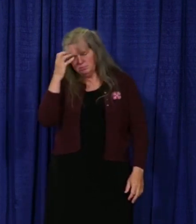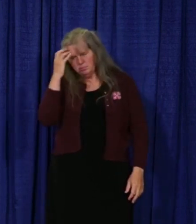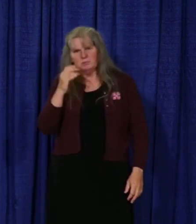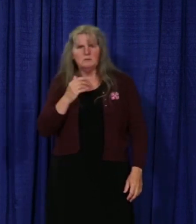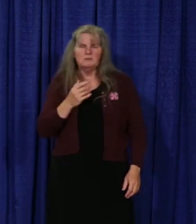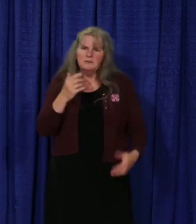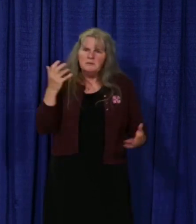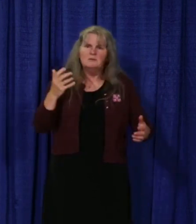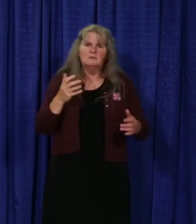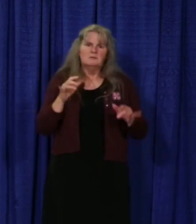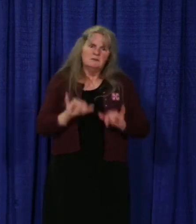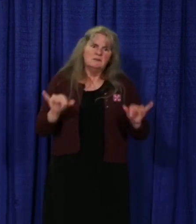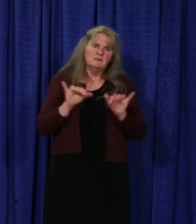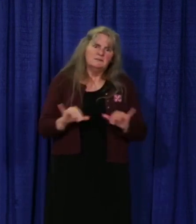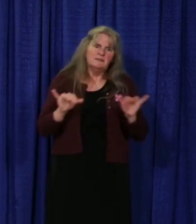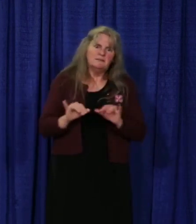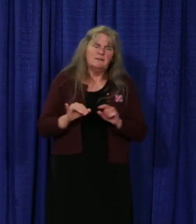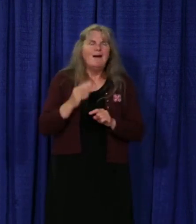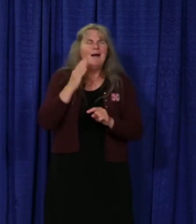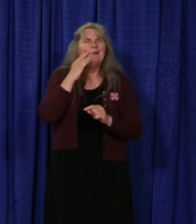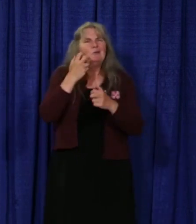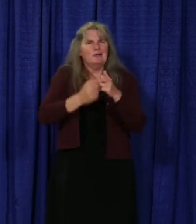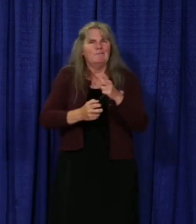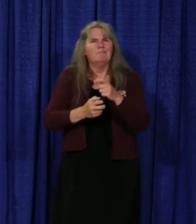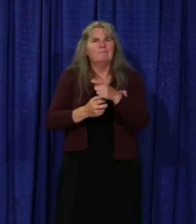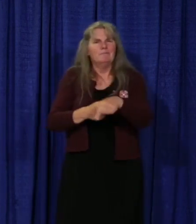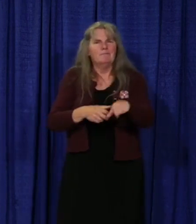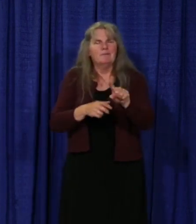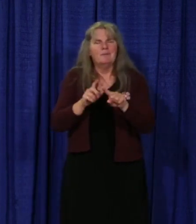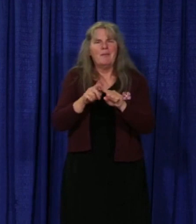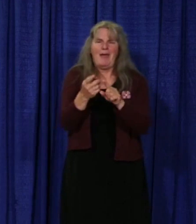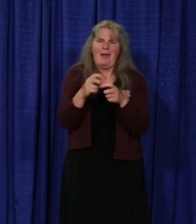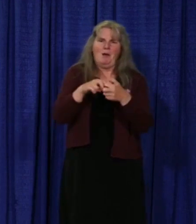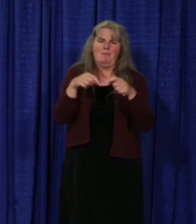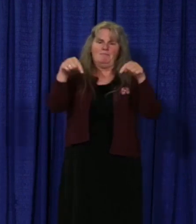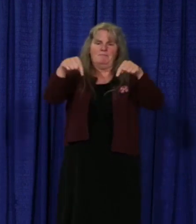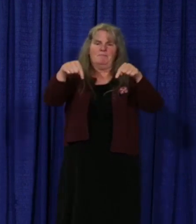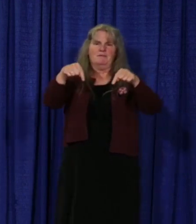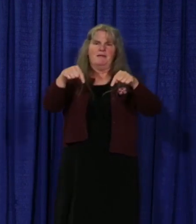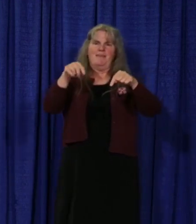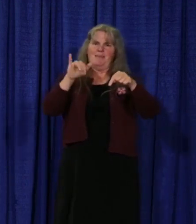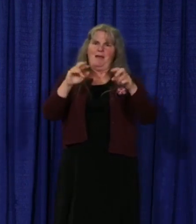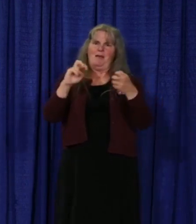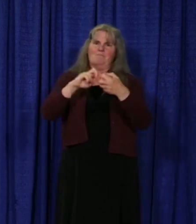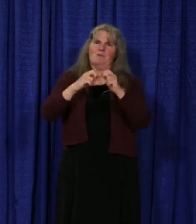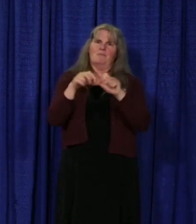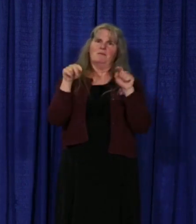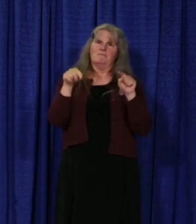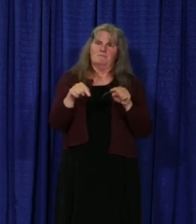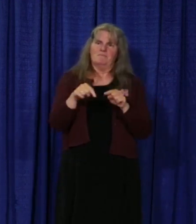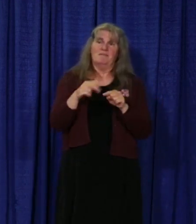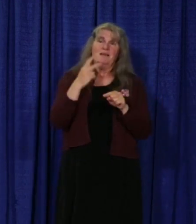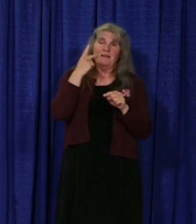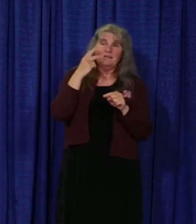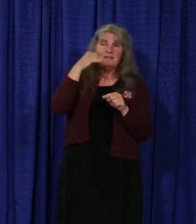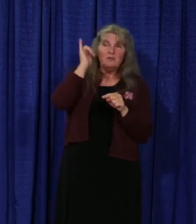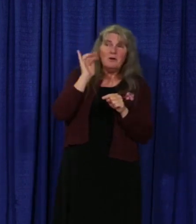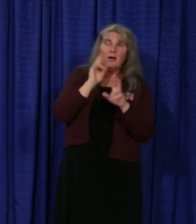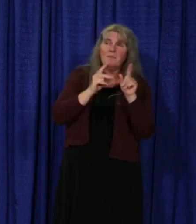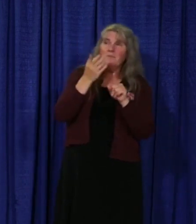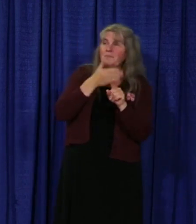do. It's hard, we get it, but that's the big issue. I'm seeing a lot more Yukoners on social